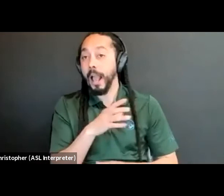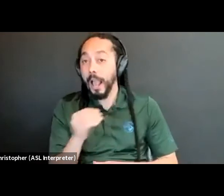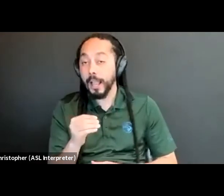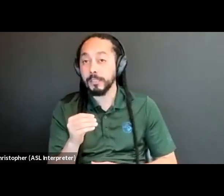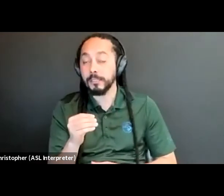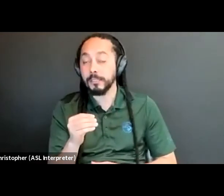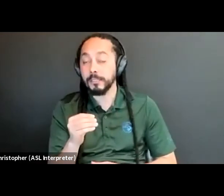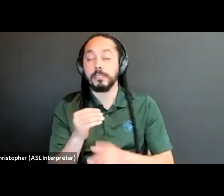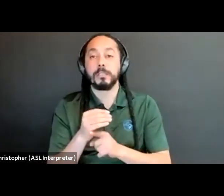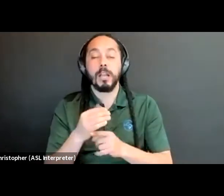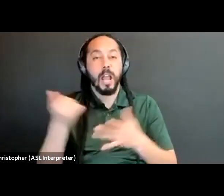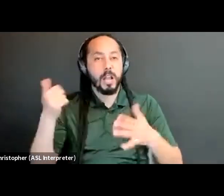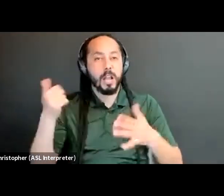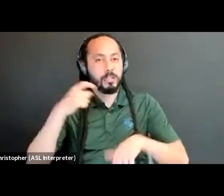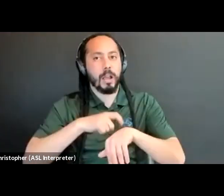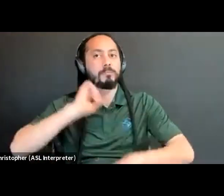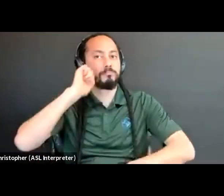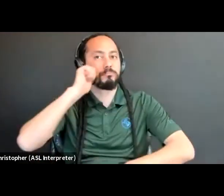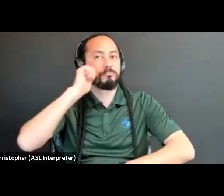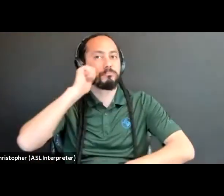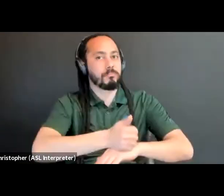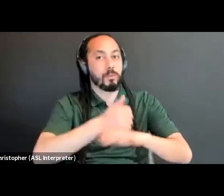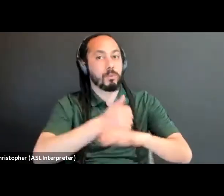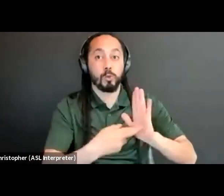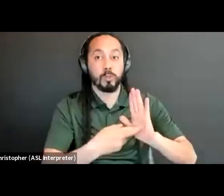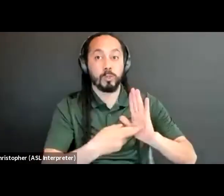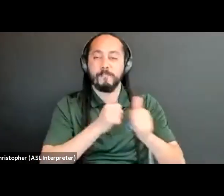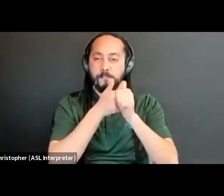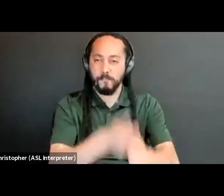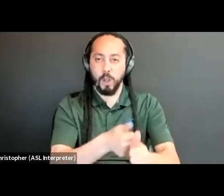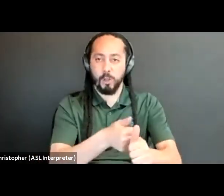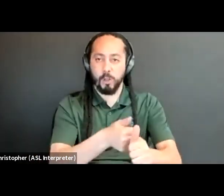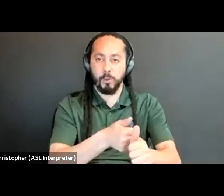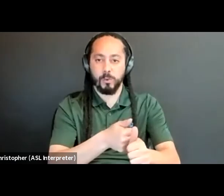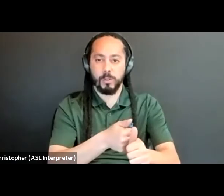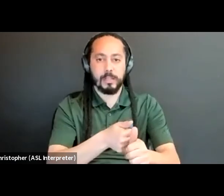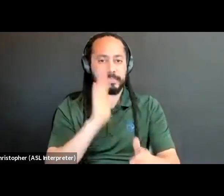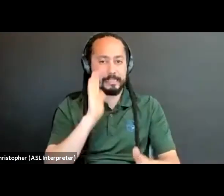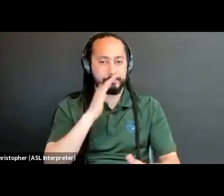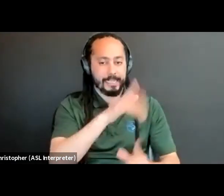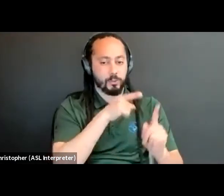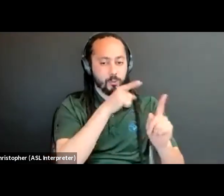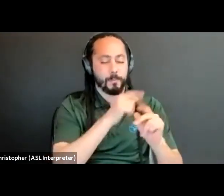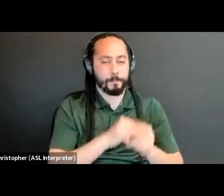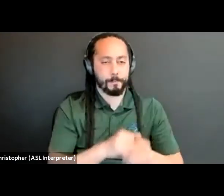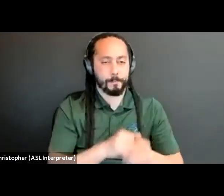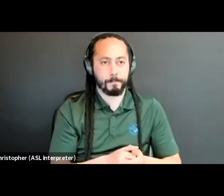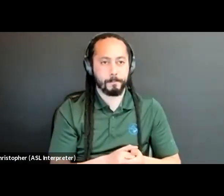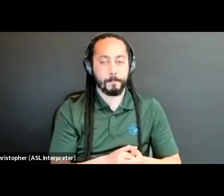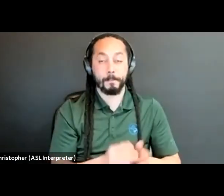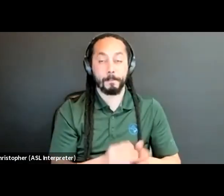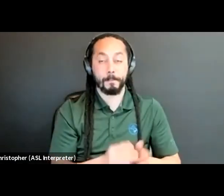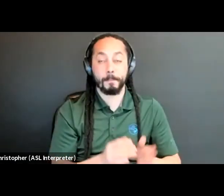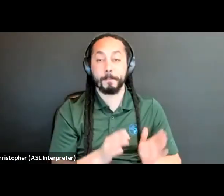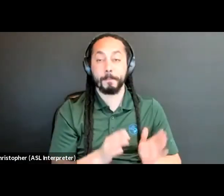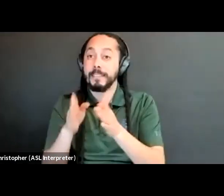in the way of rules get complied with. The second piece of context is what does the violence mean to the victim